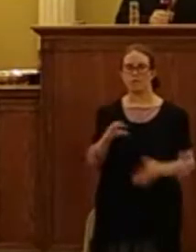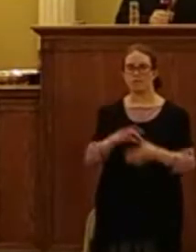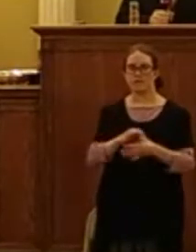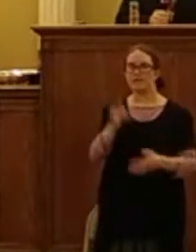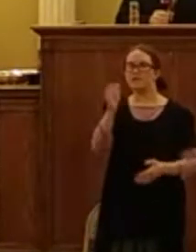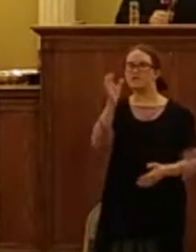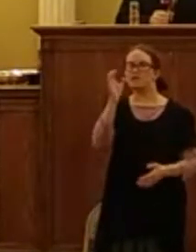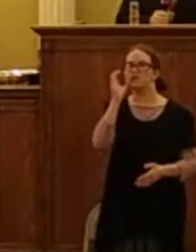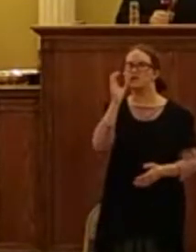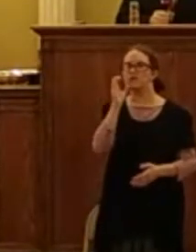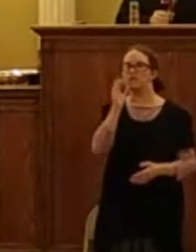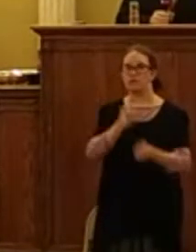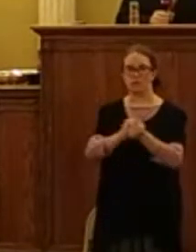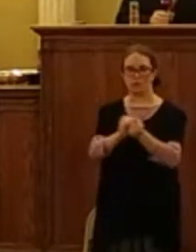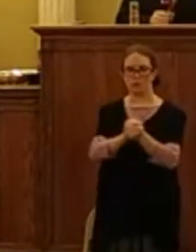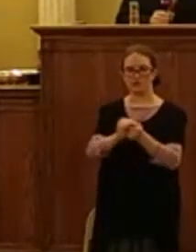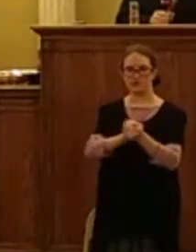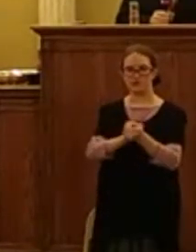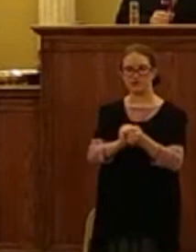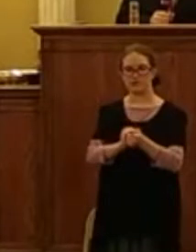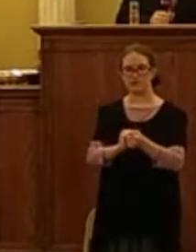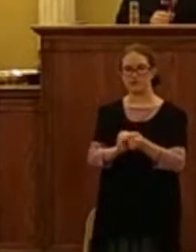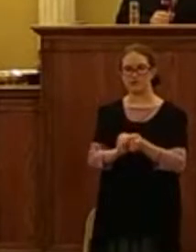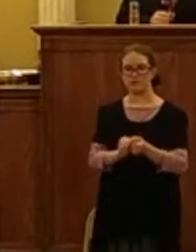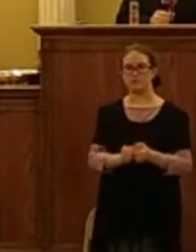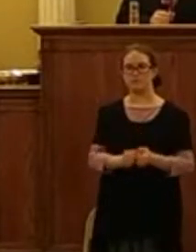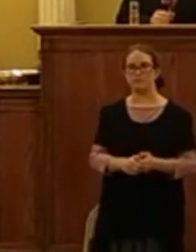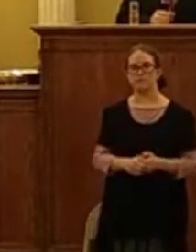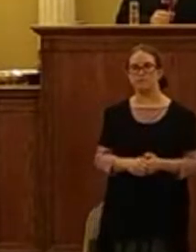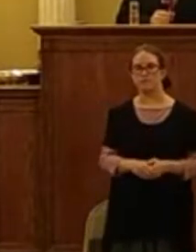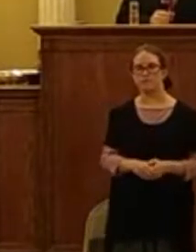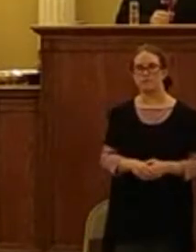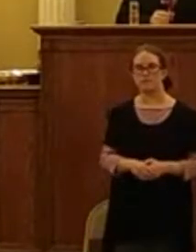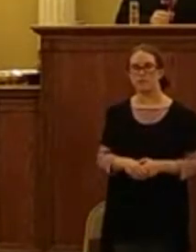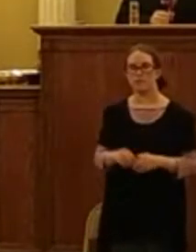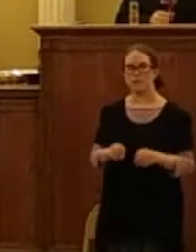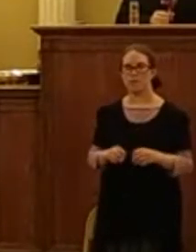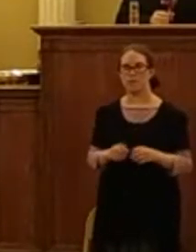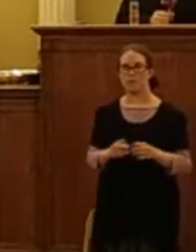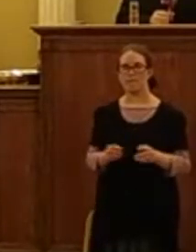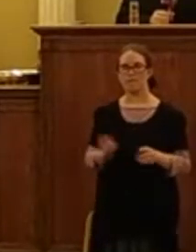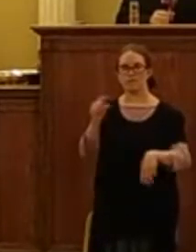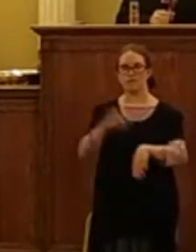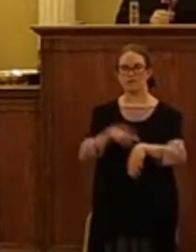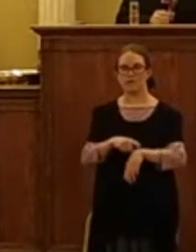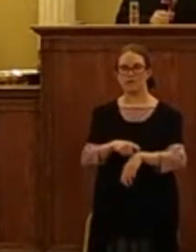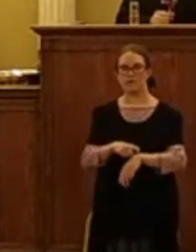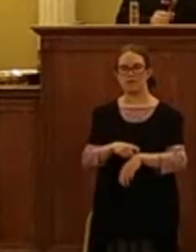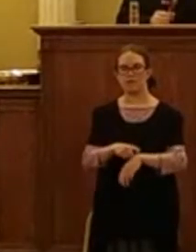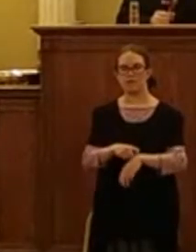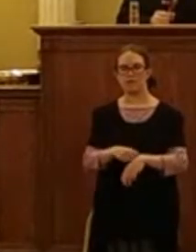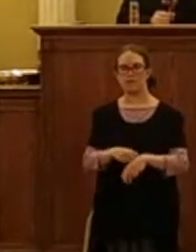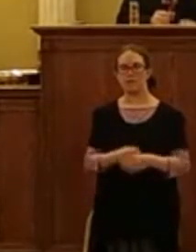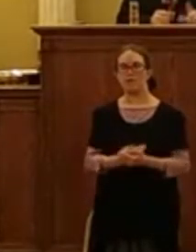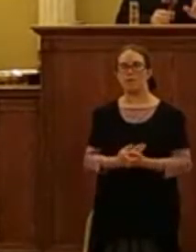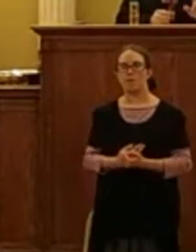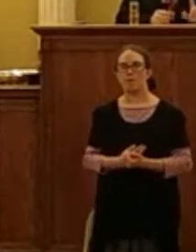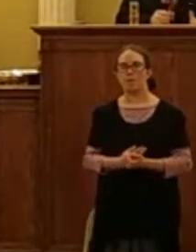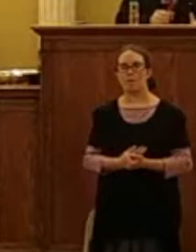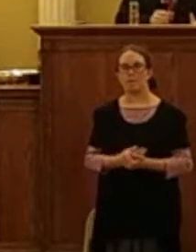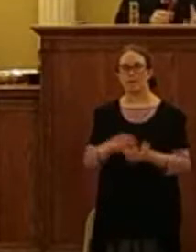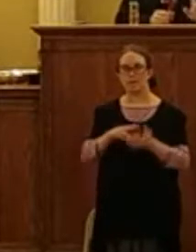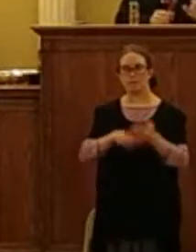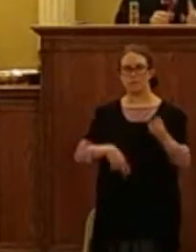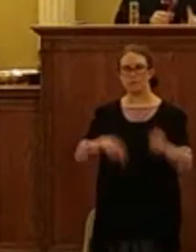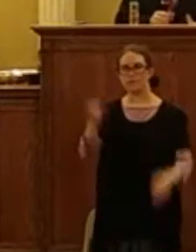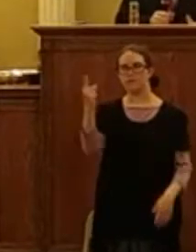and in divers washings and carnal ordinances imposed on them until the time of Reformation. Verse